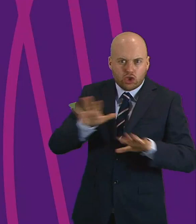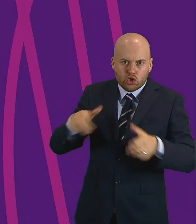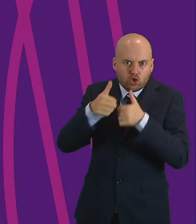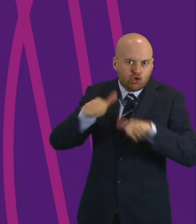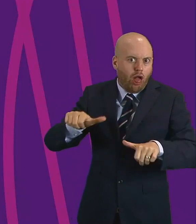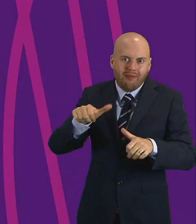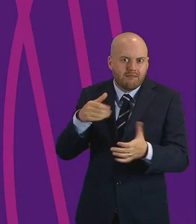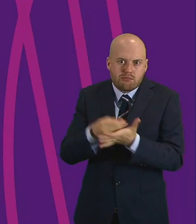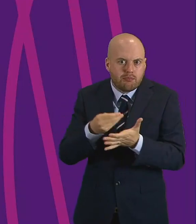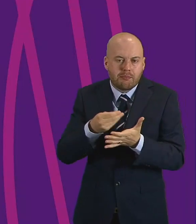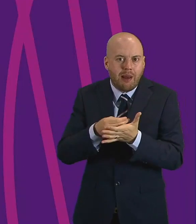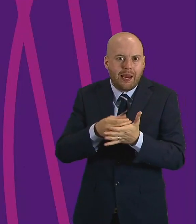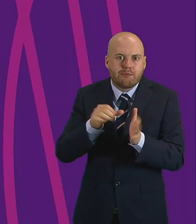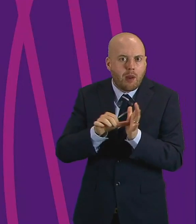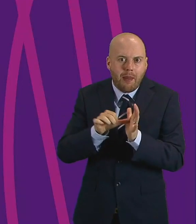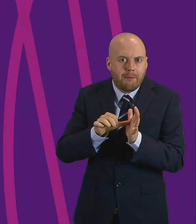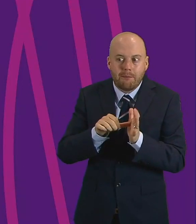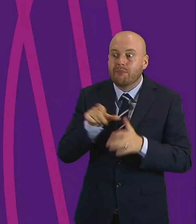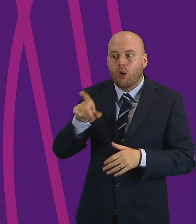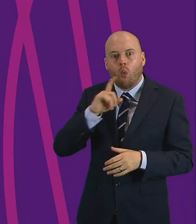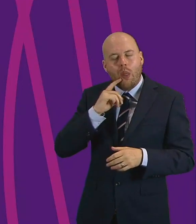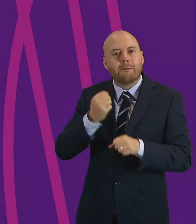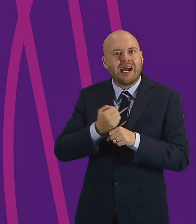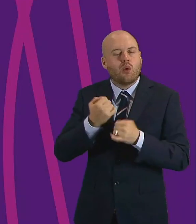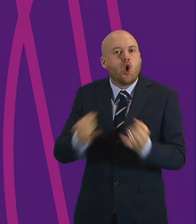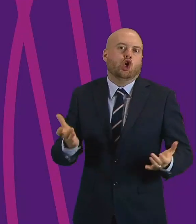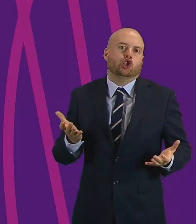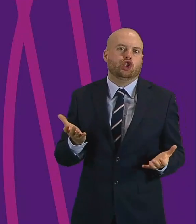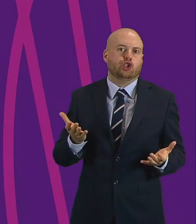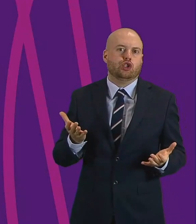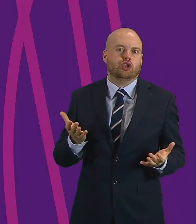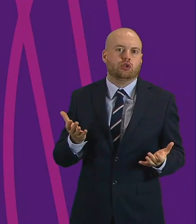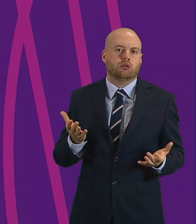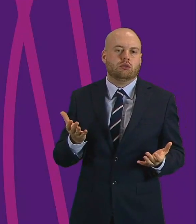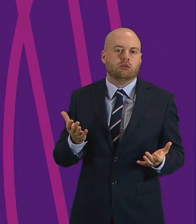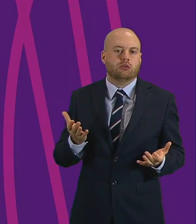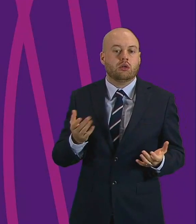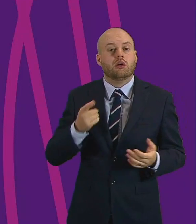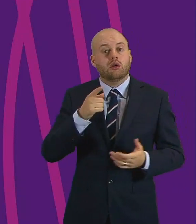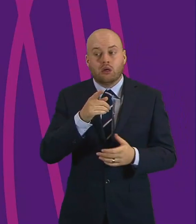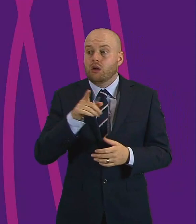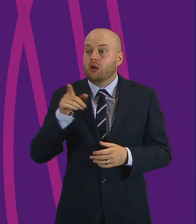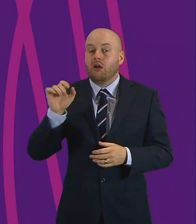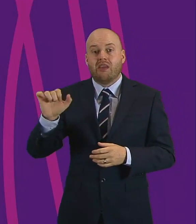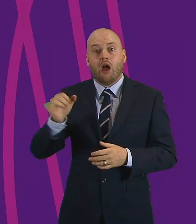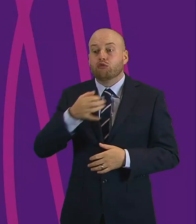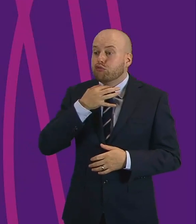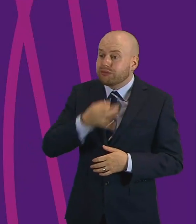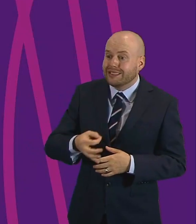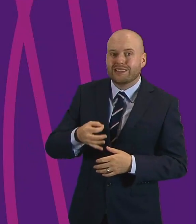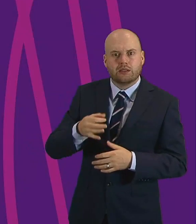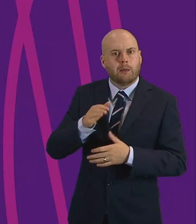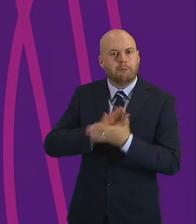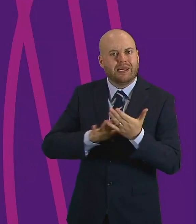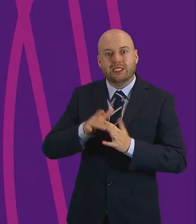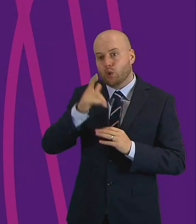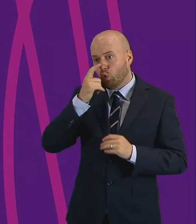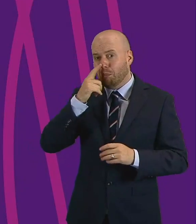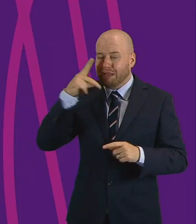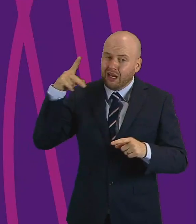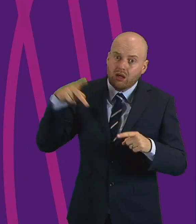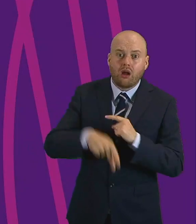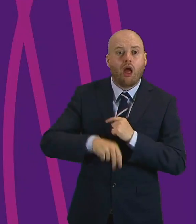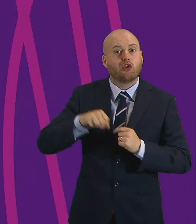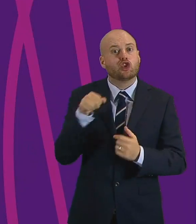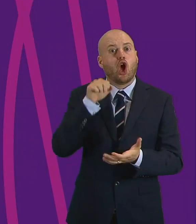it worse. For their reckless plans for full fiscal autonomy would slash the Scottish budget and leave more Scots struggling to